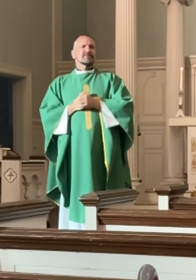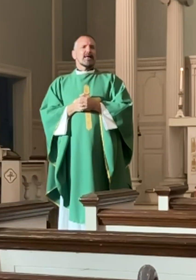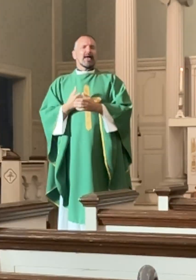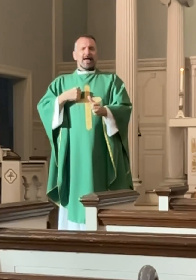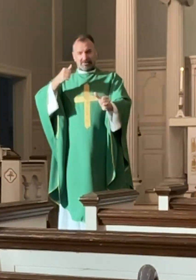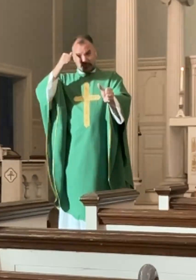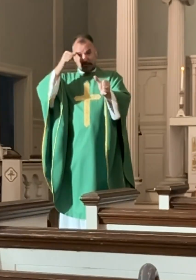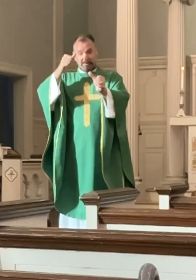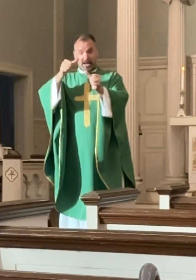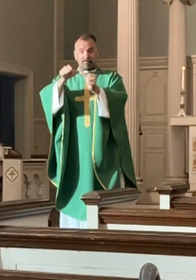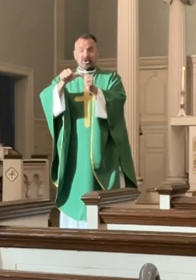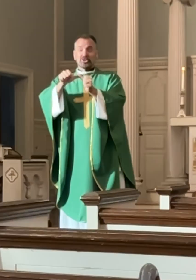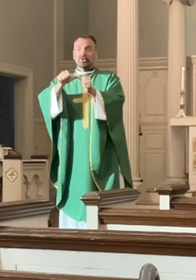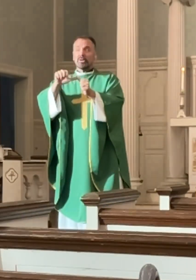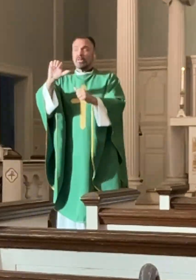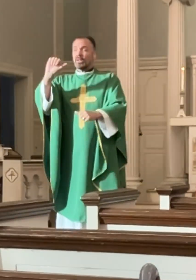and overcome those obstacles together.